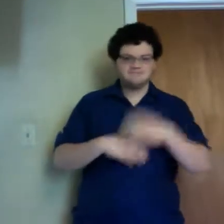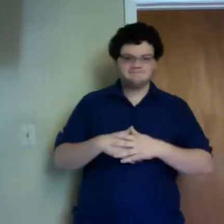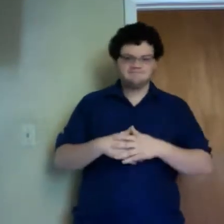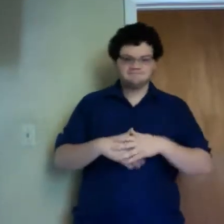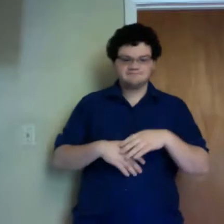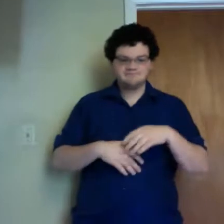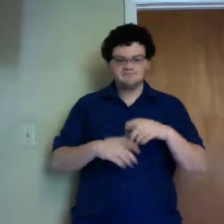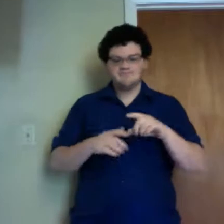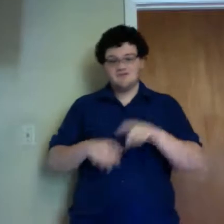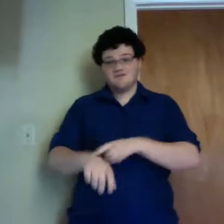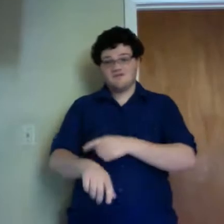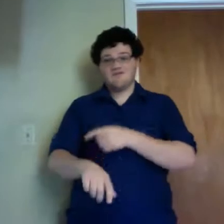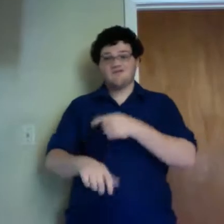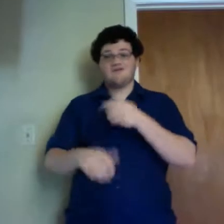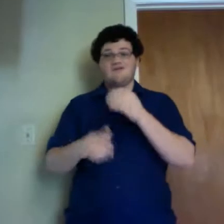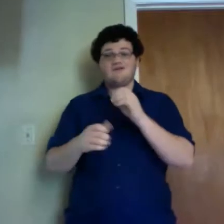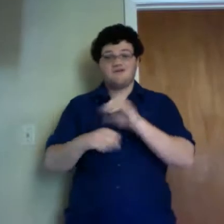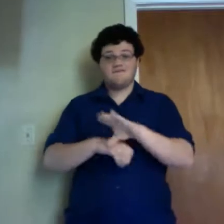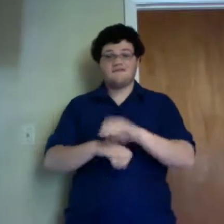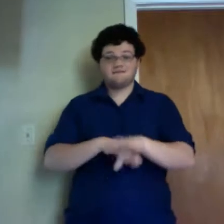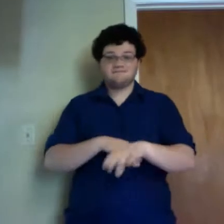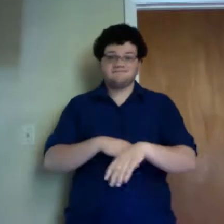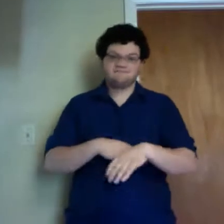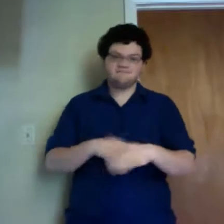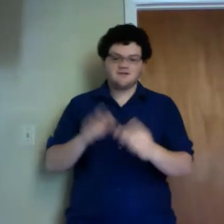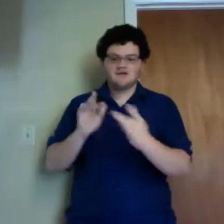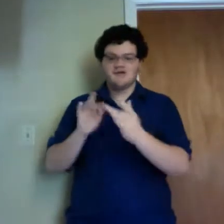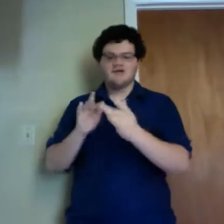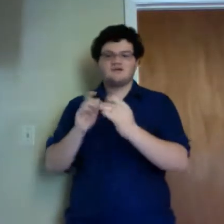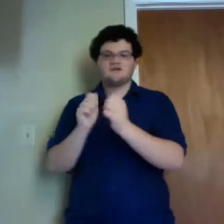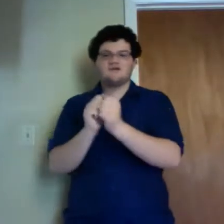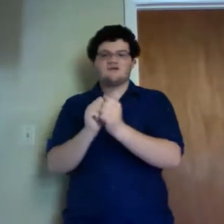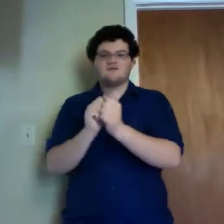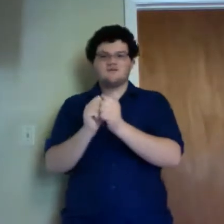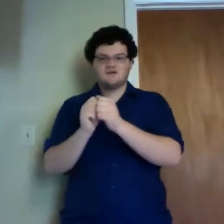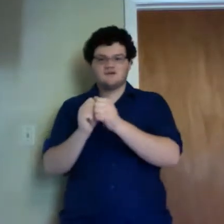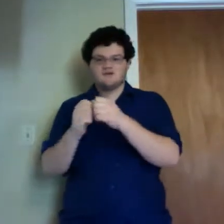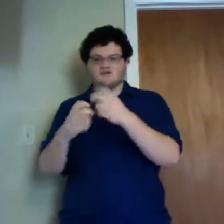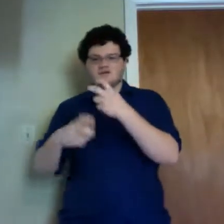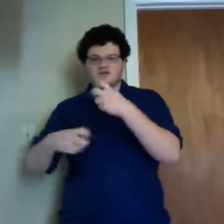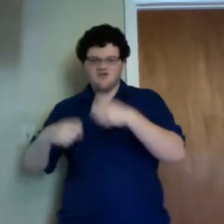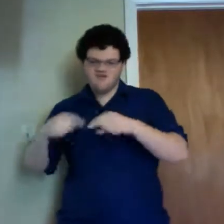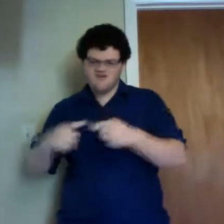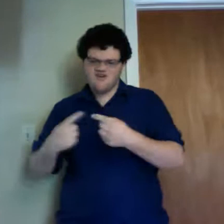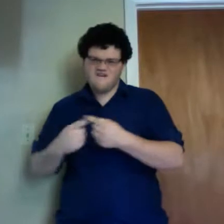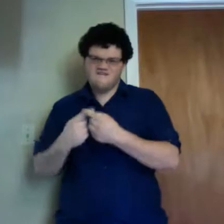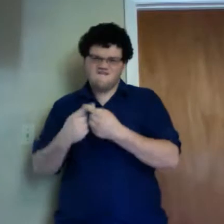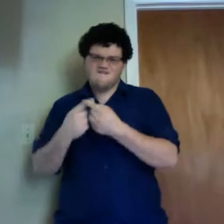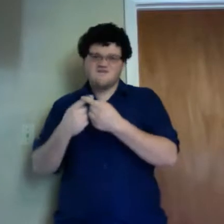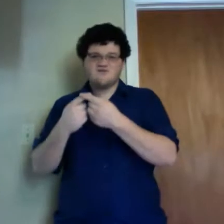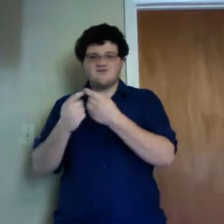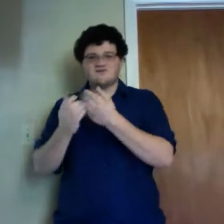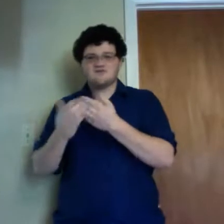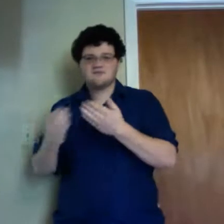as contact with harmful substances, dust and fumes, exposure to noise, and vibration